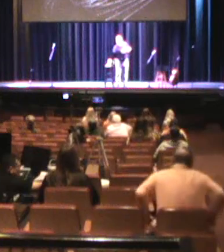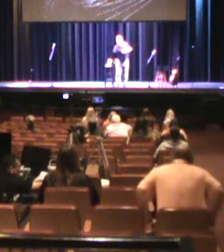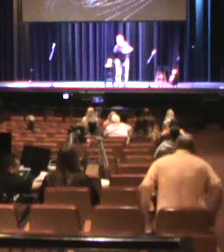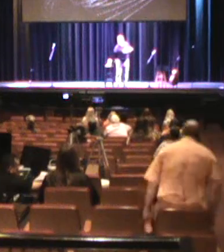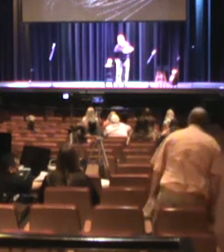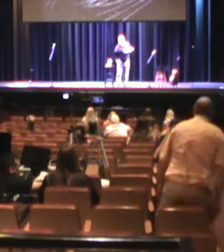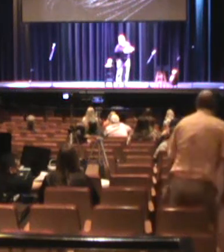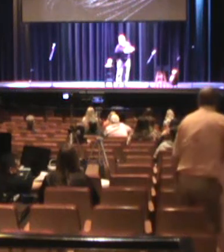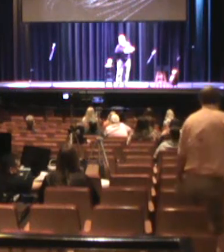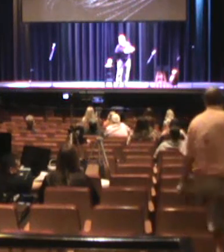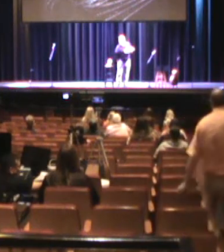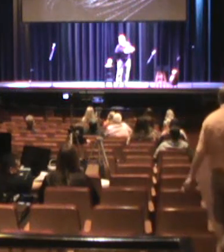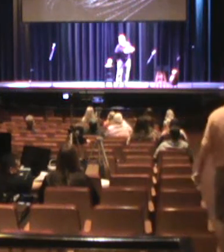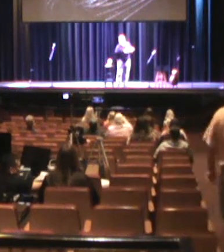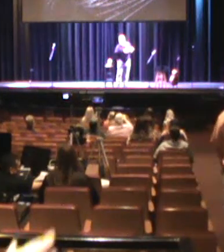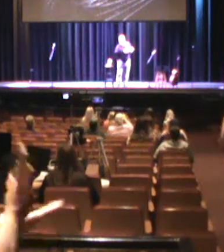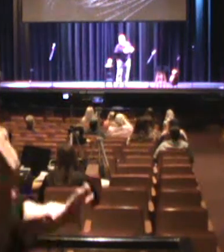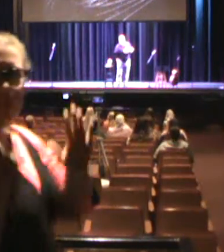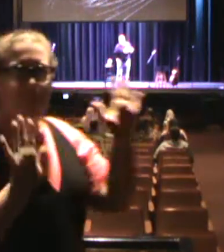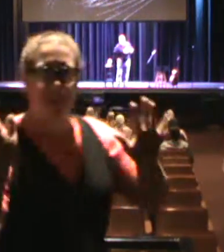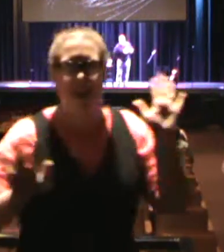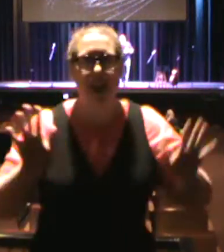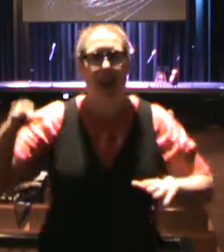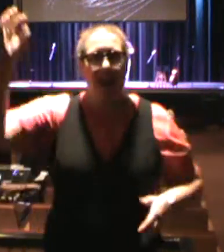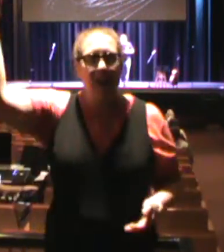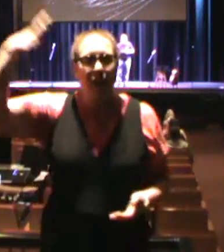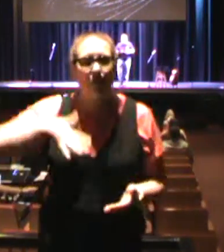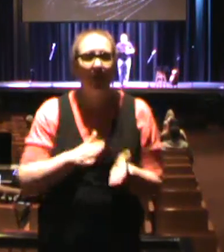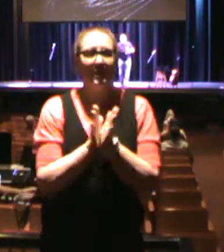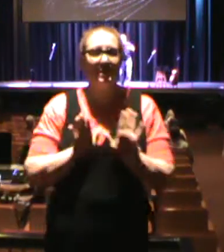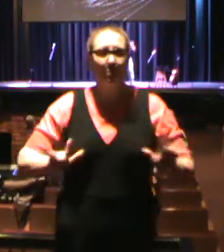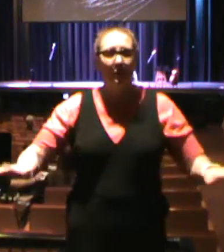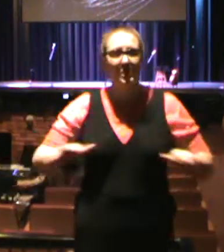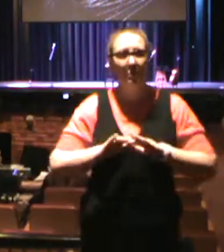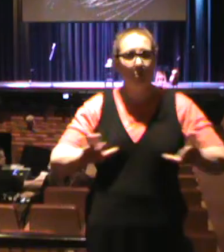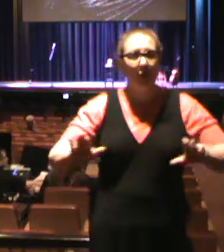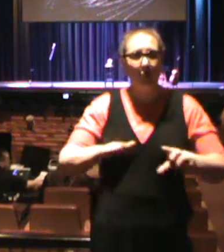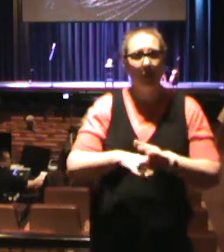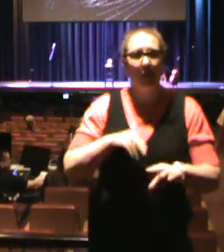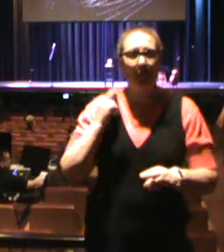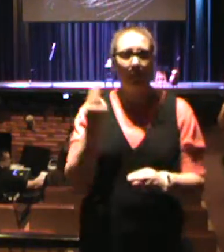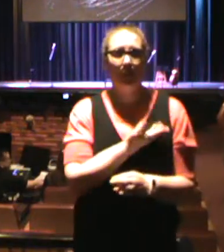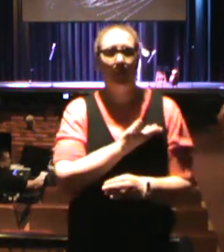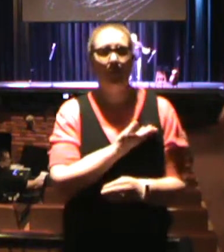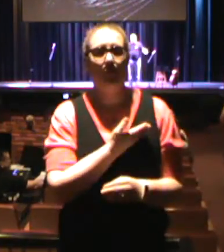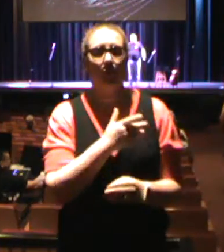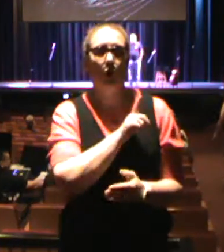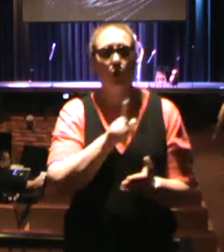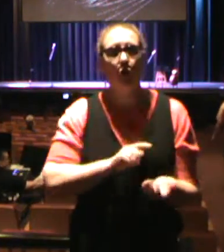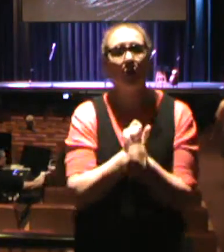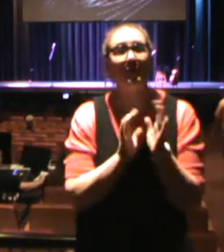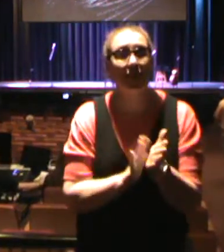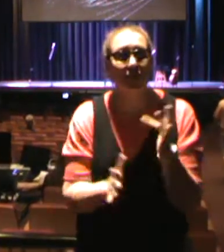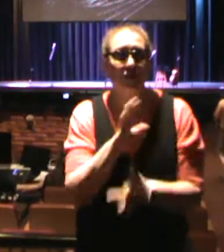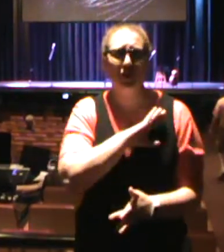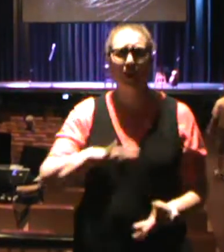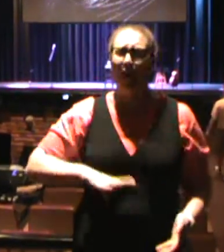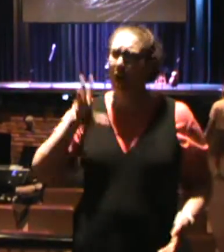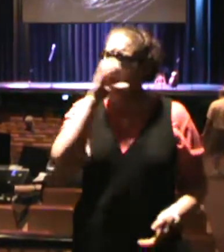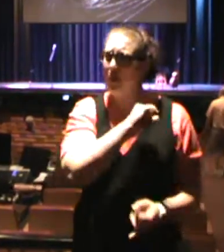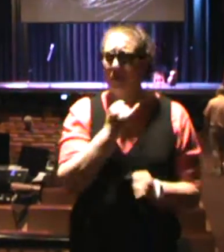How y'all doing today? Woo! Awesome. Thank you for coming out. It's good to get back with you. And I missed you last week.